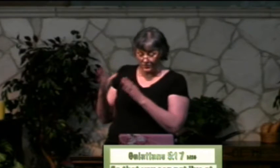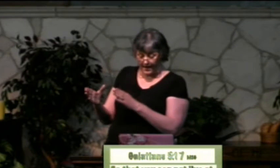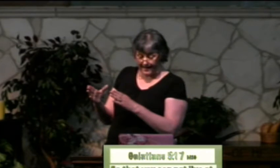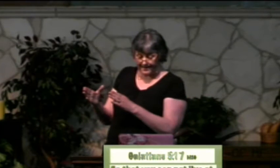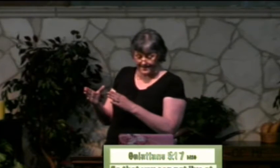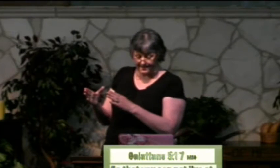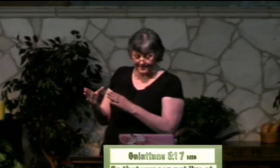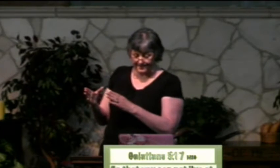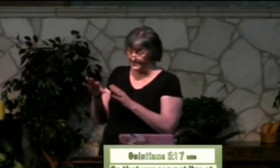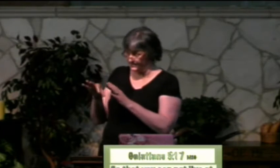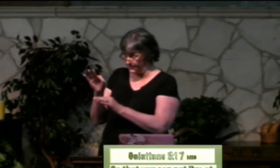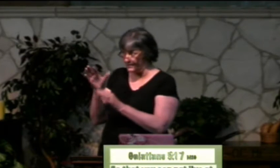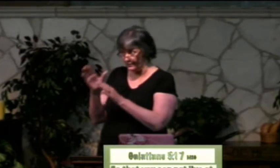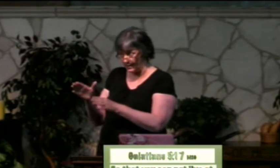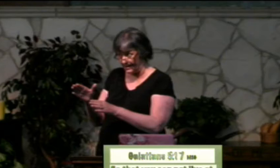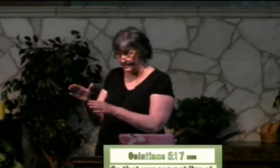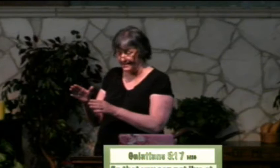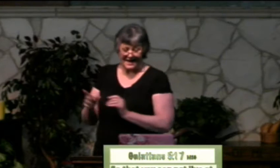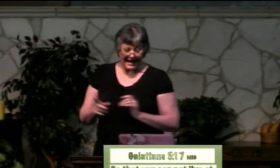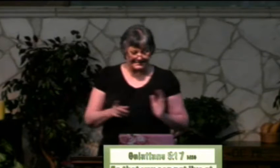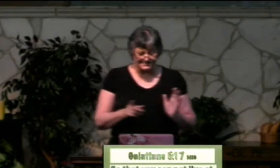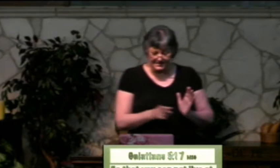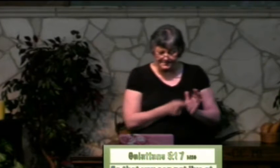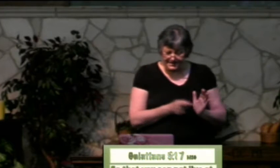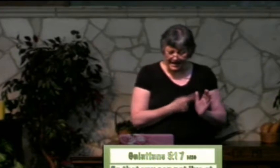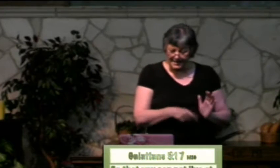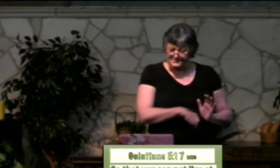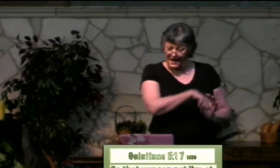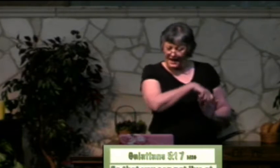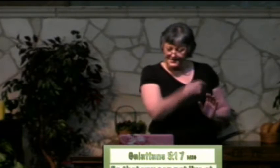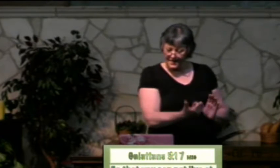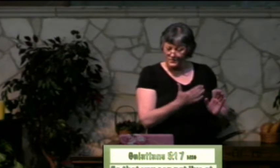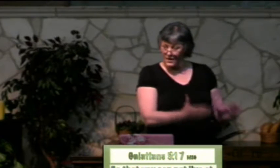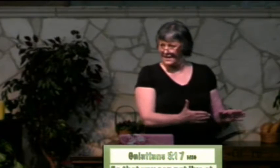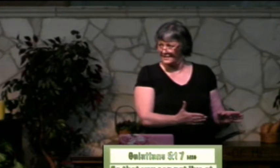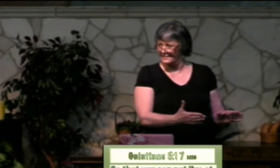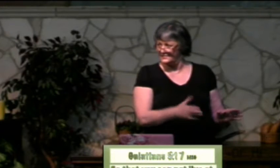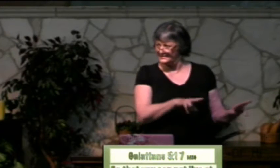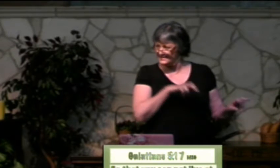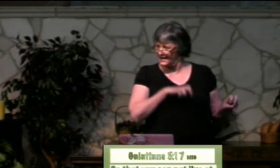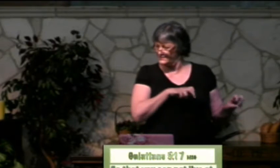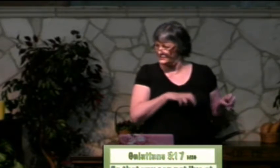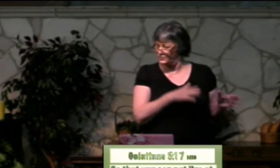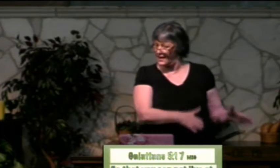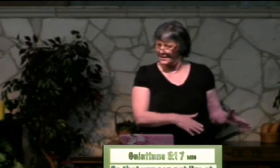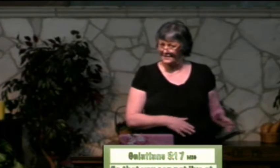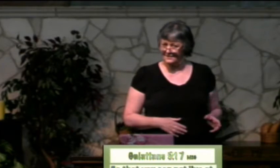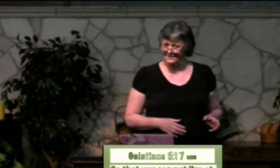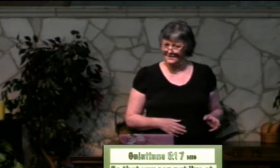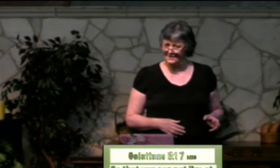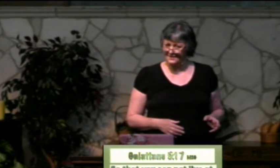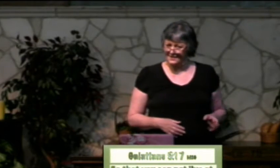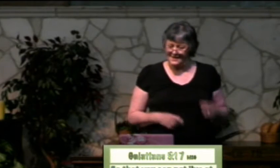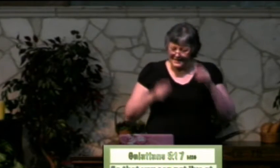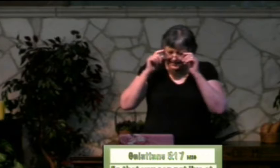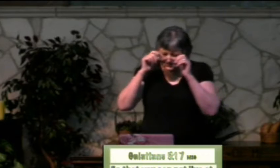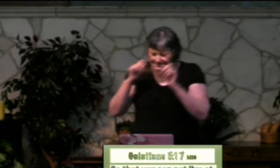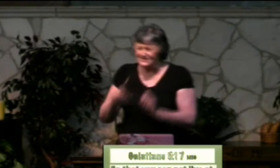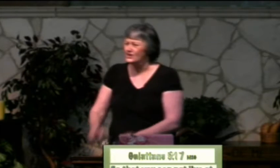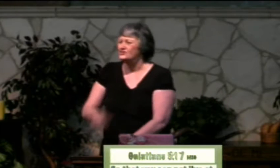way, the spirit way, and sometimes another way, the selfish way. It says, you